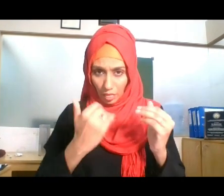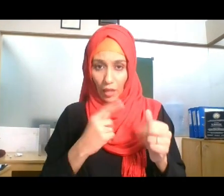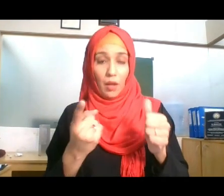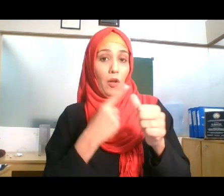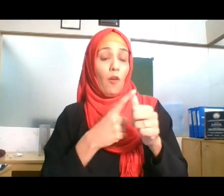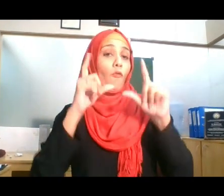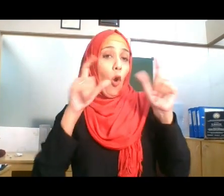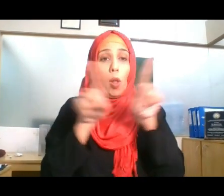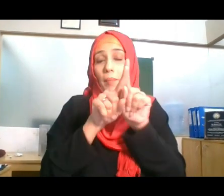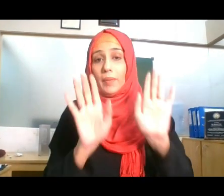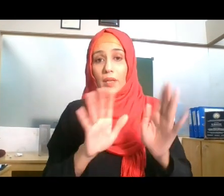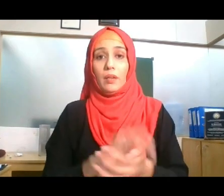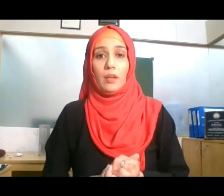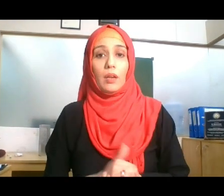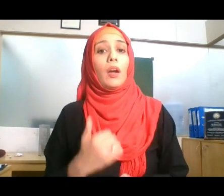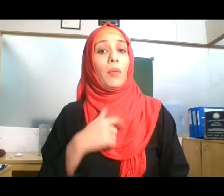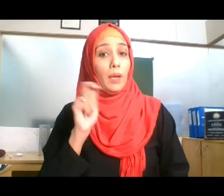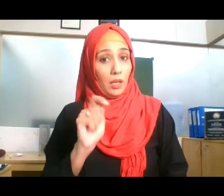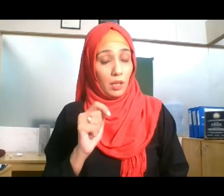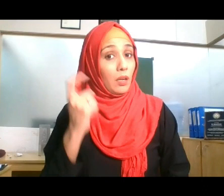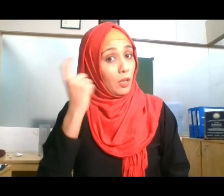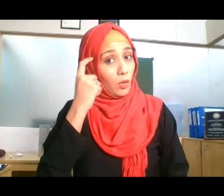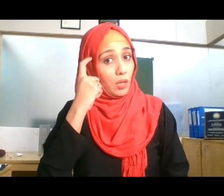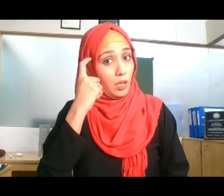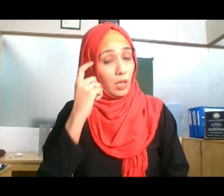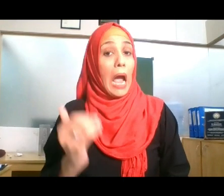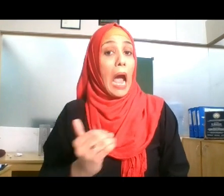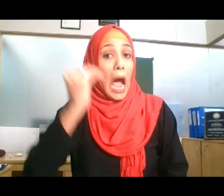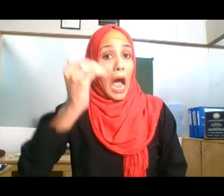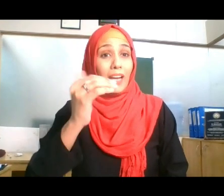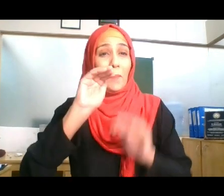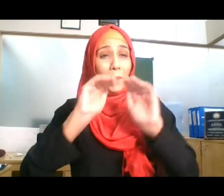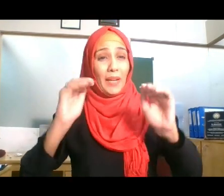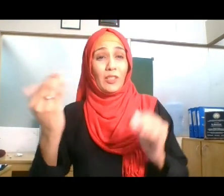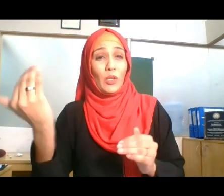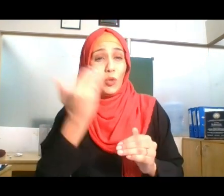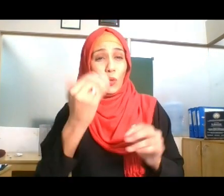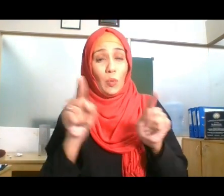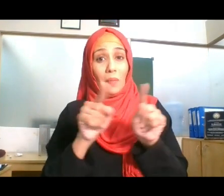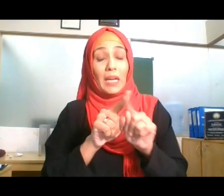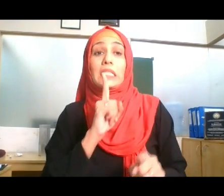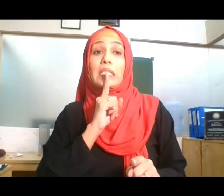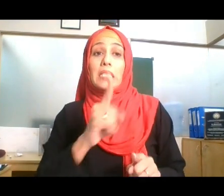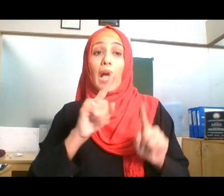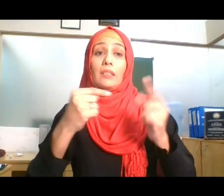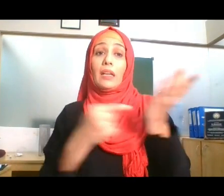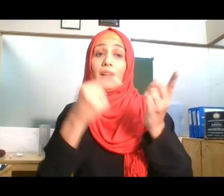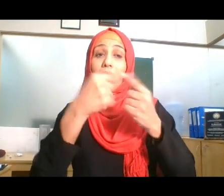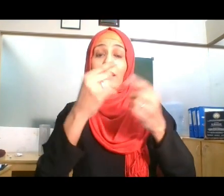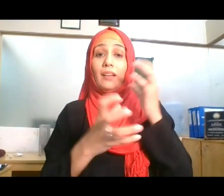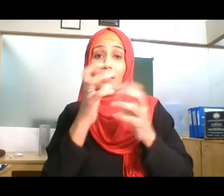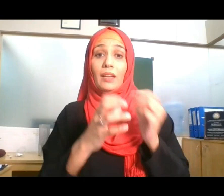Urdu. We're also working to ensure next generation extended reality technologies, encompassing